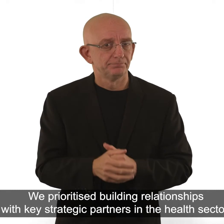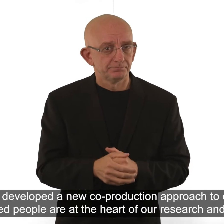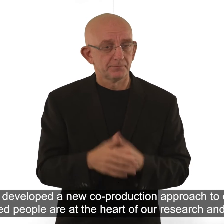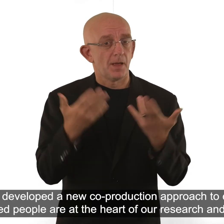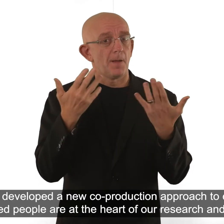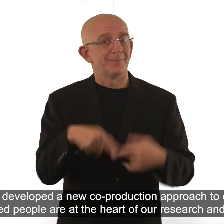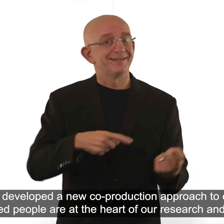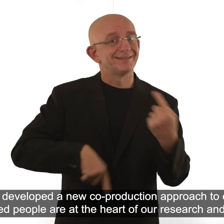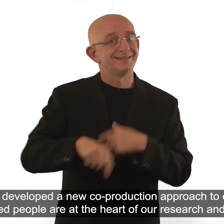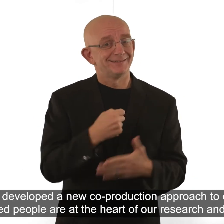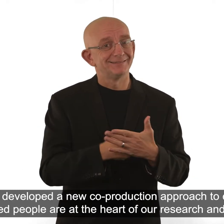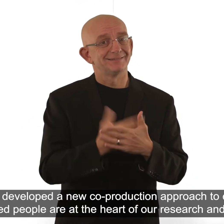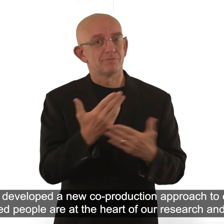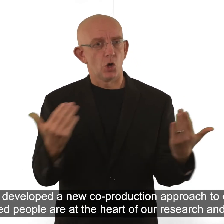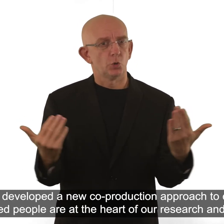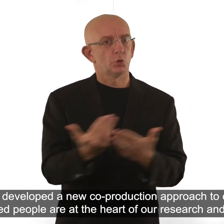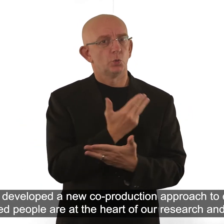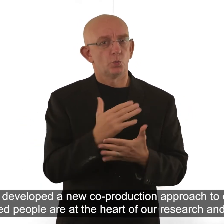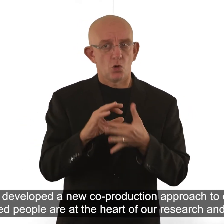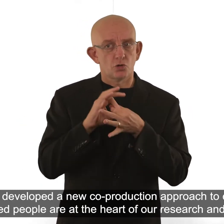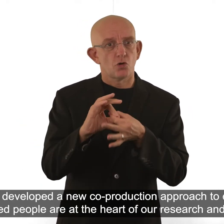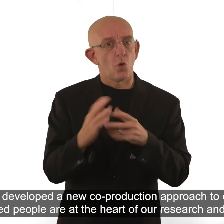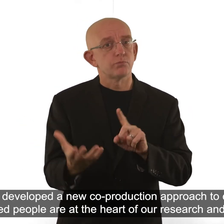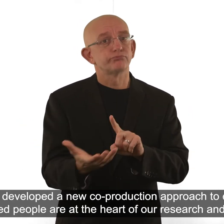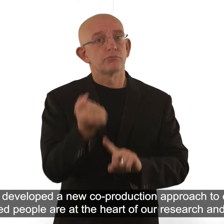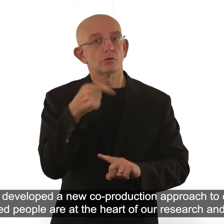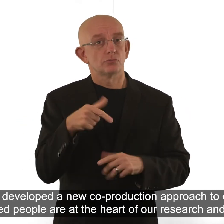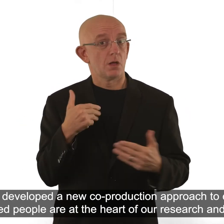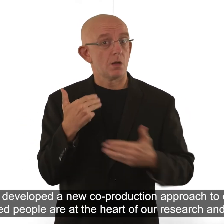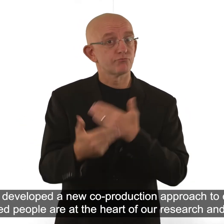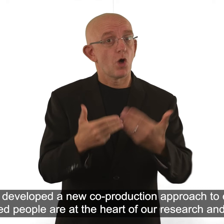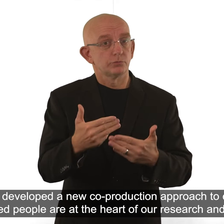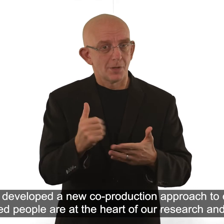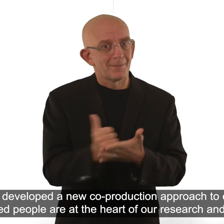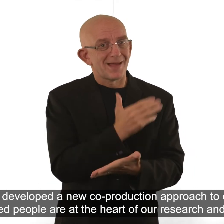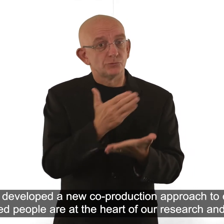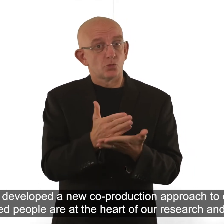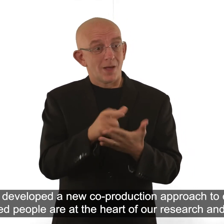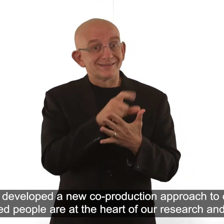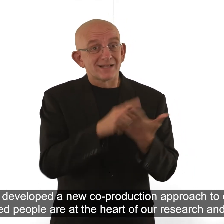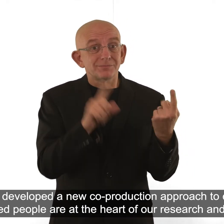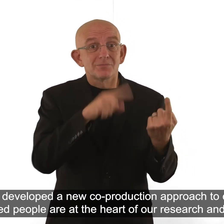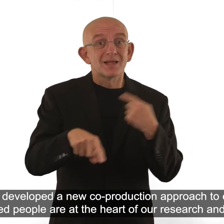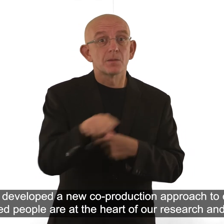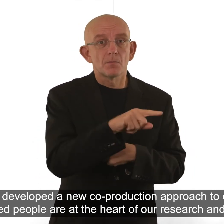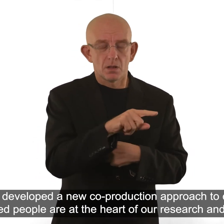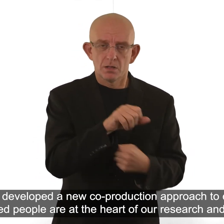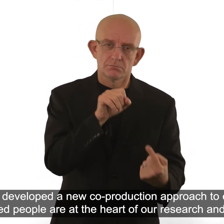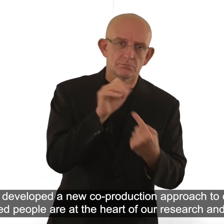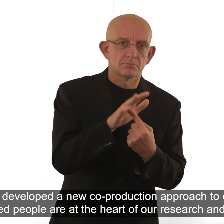We developed a new co-production approach to ensure disabled people are at the heart of our research